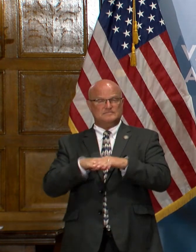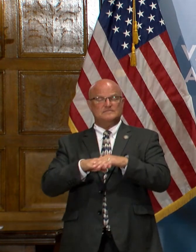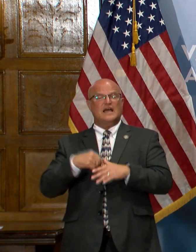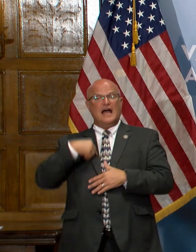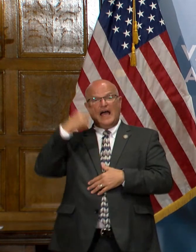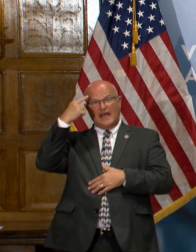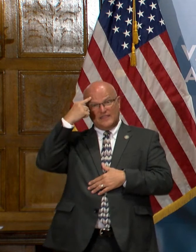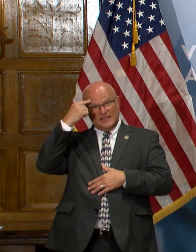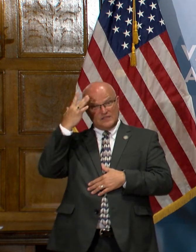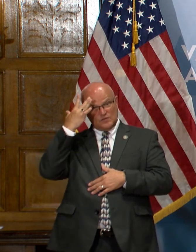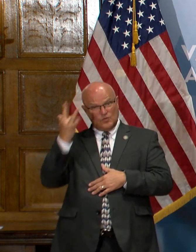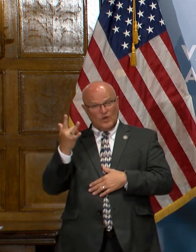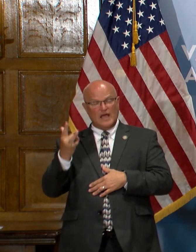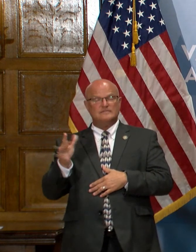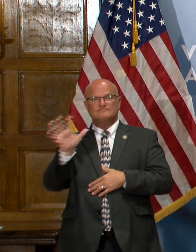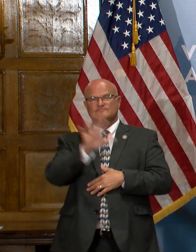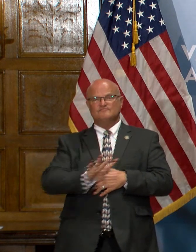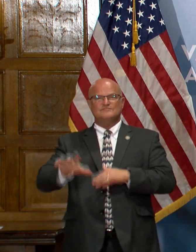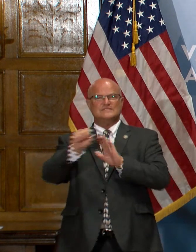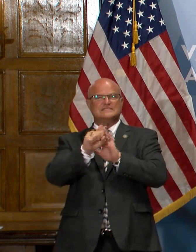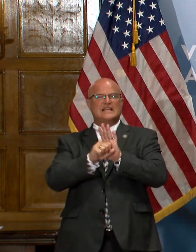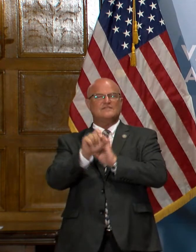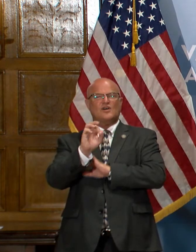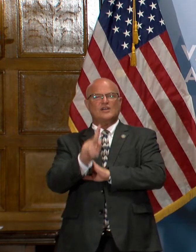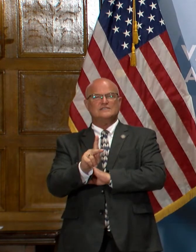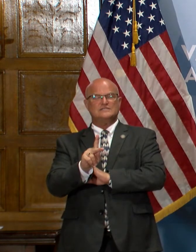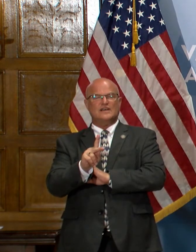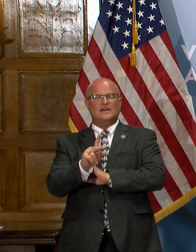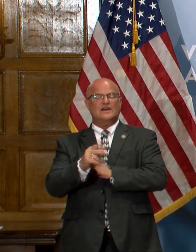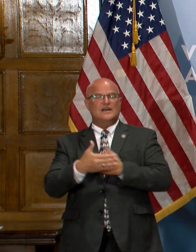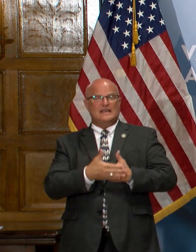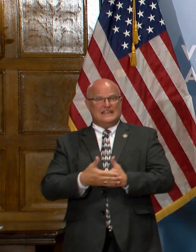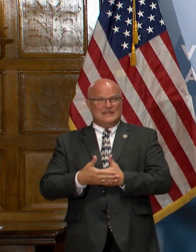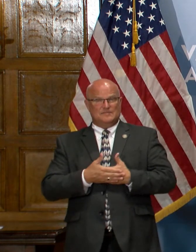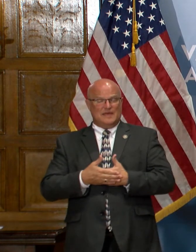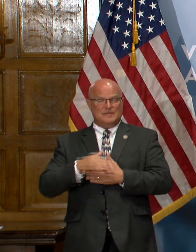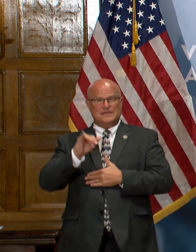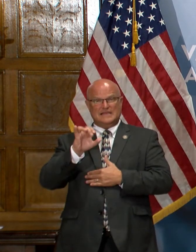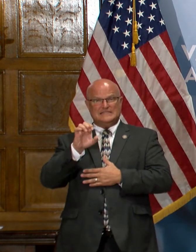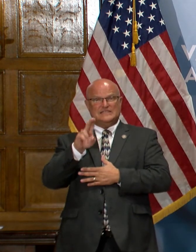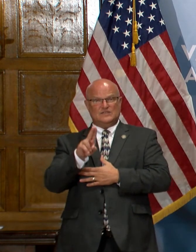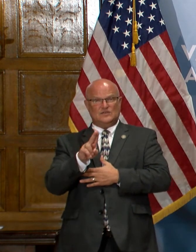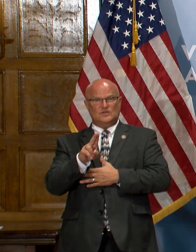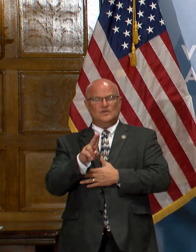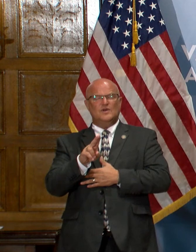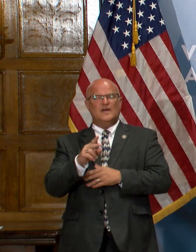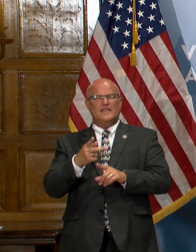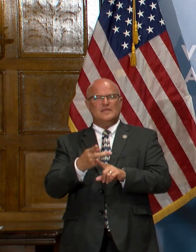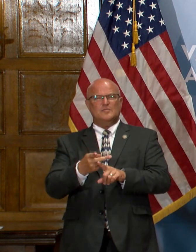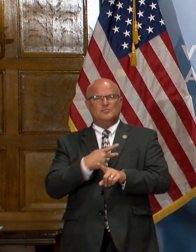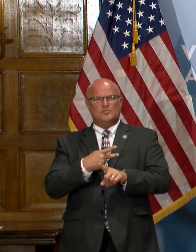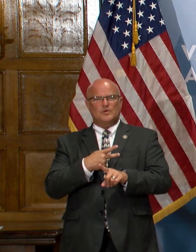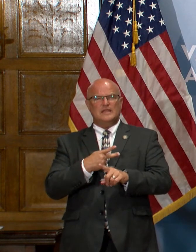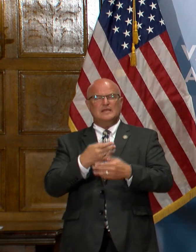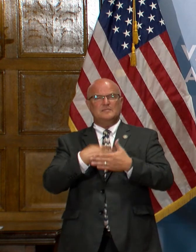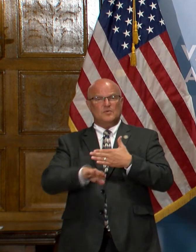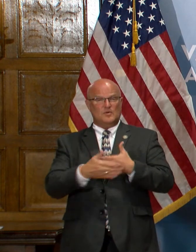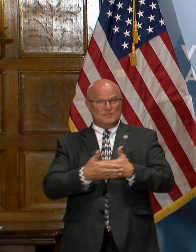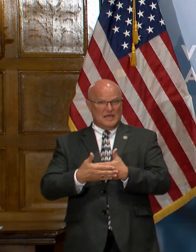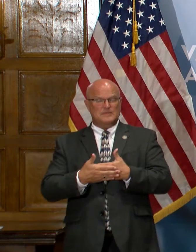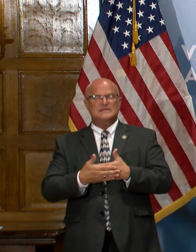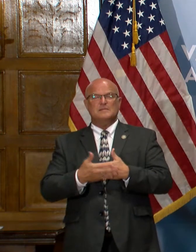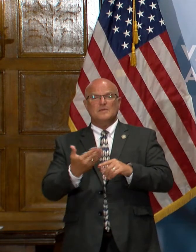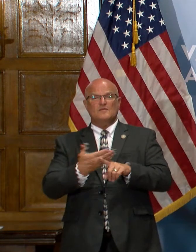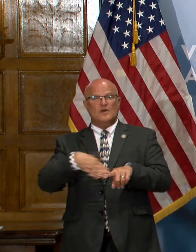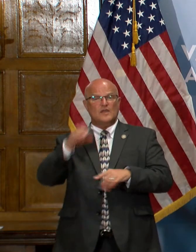I think that's been the case throughout the Central Arkansas community. The neonatal intensive care unit is where small preterm babies go before they're able